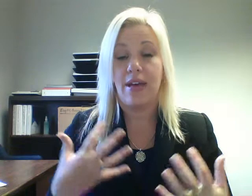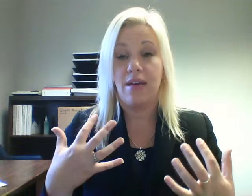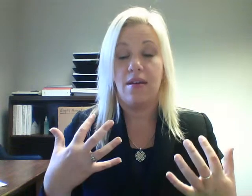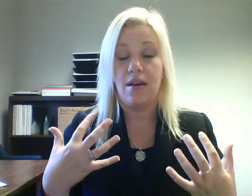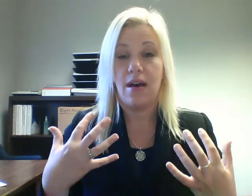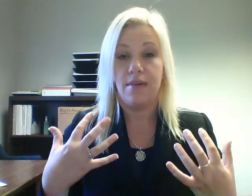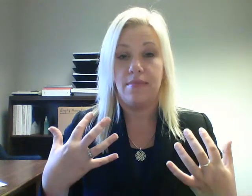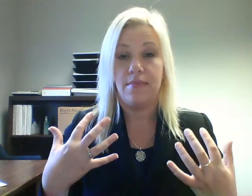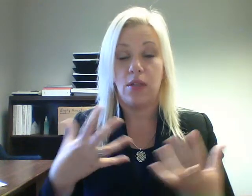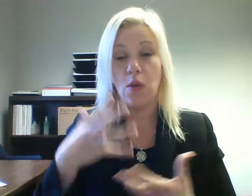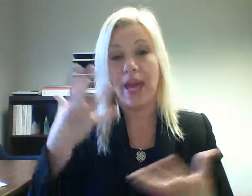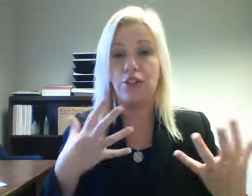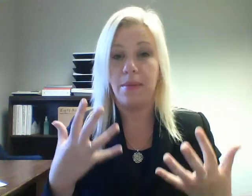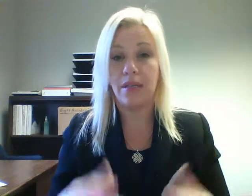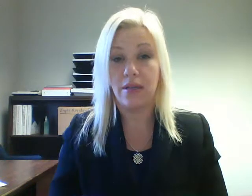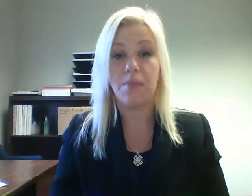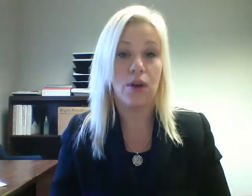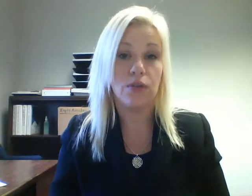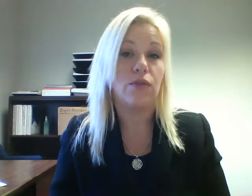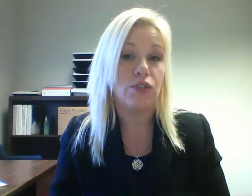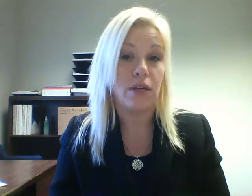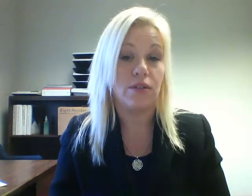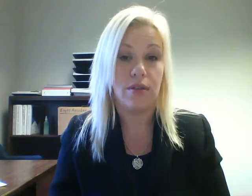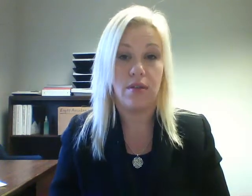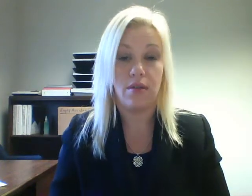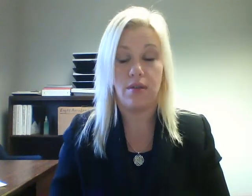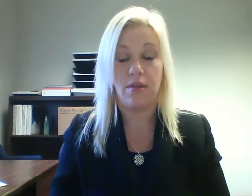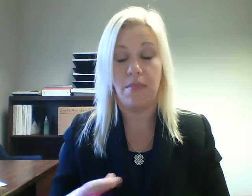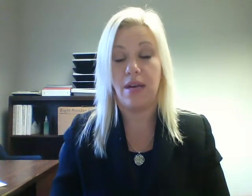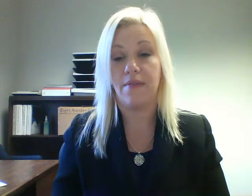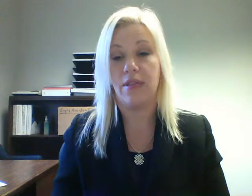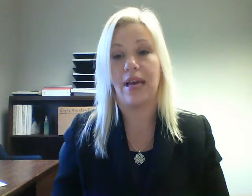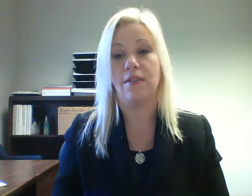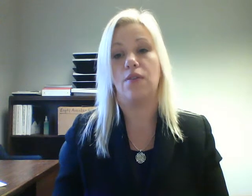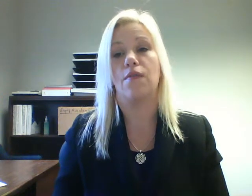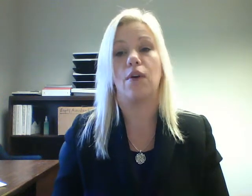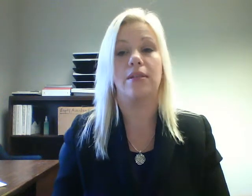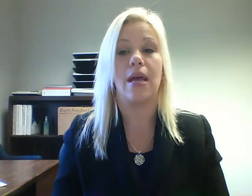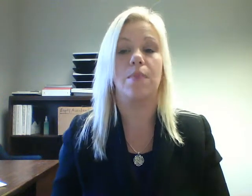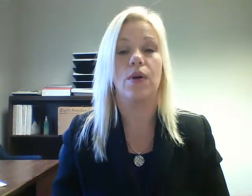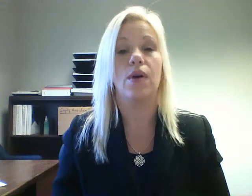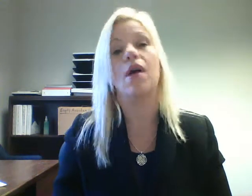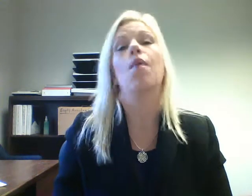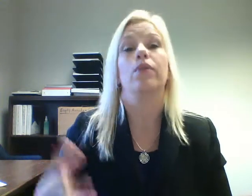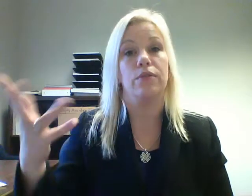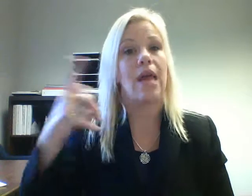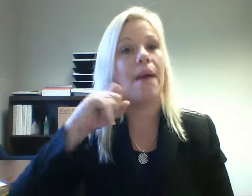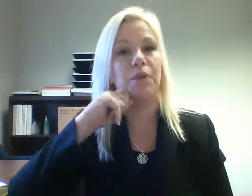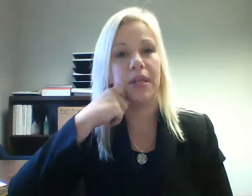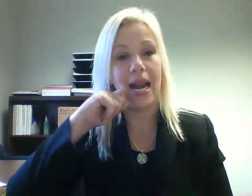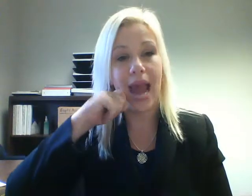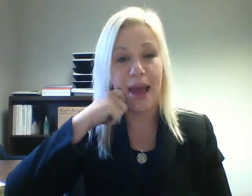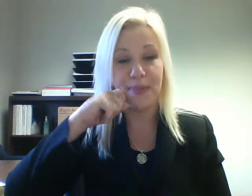Having the location mix up could also change the meaning of the sign. So for example, we'll use apple again,